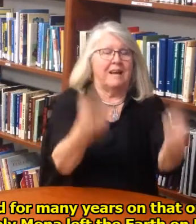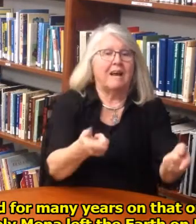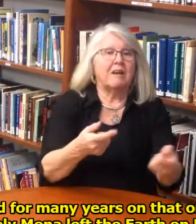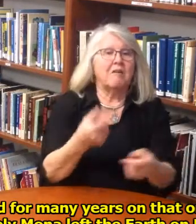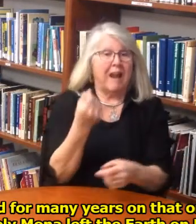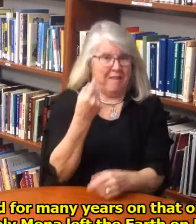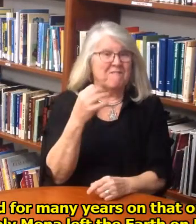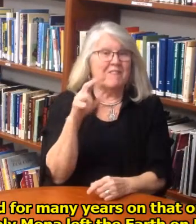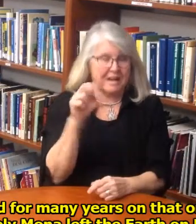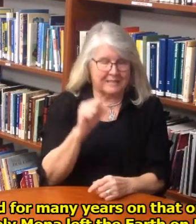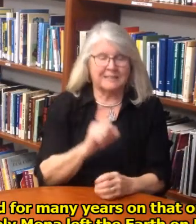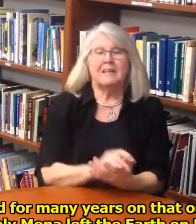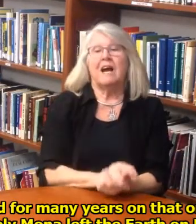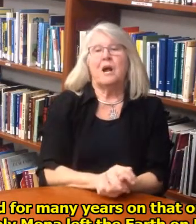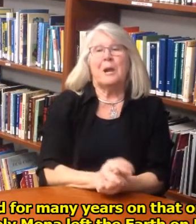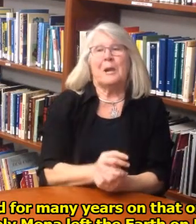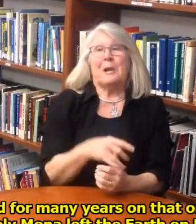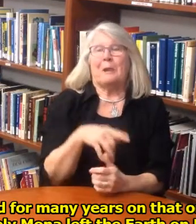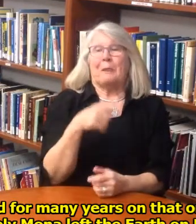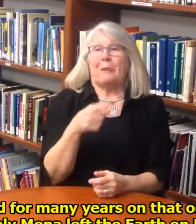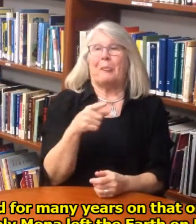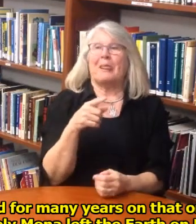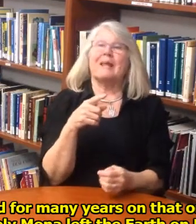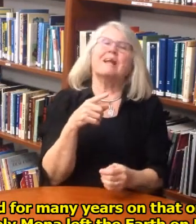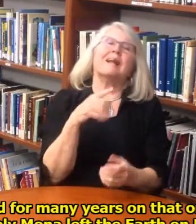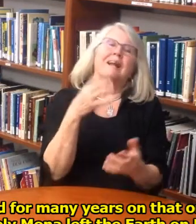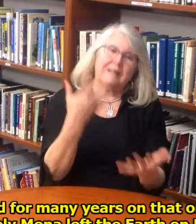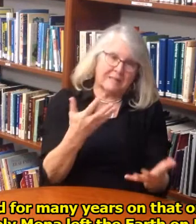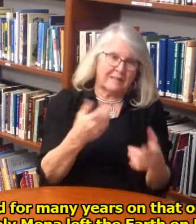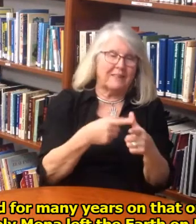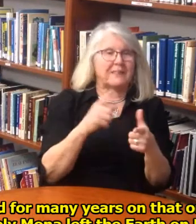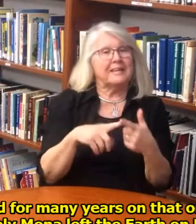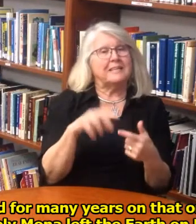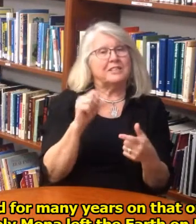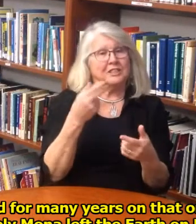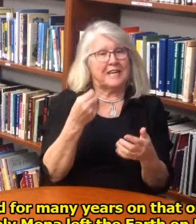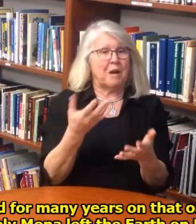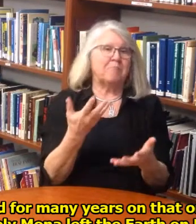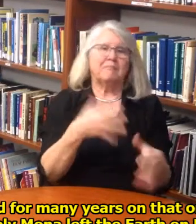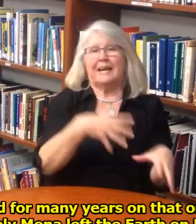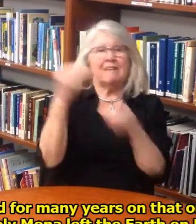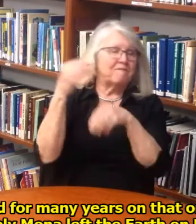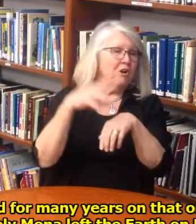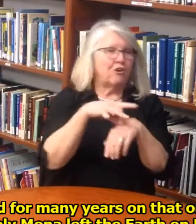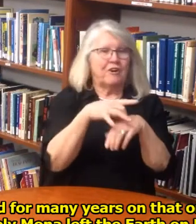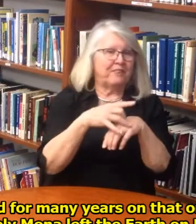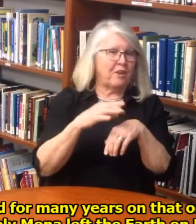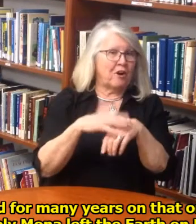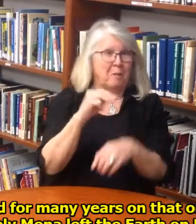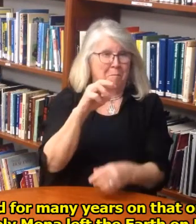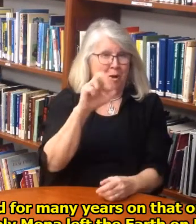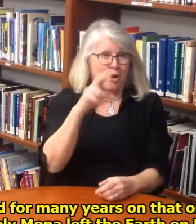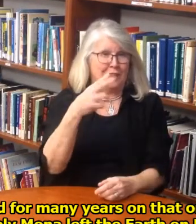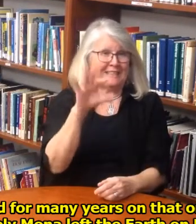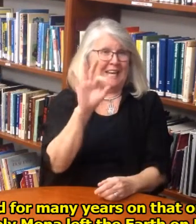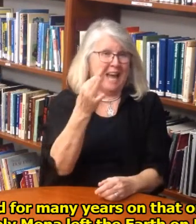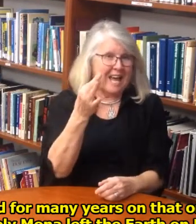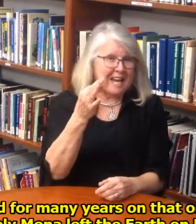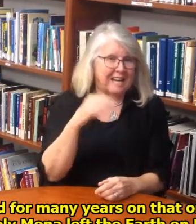So we've worked for many years on that organization, and then unfortunately Mona left the earth